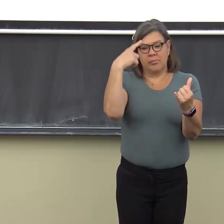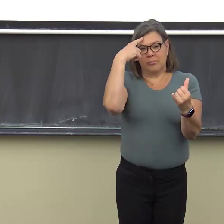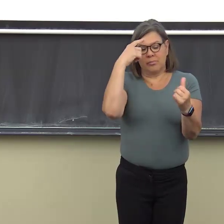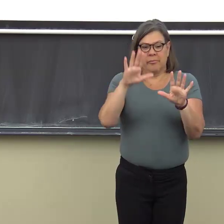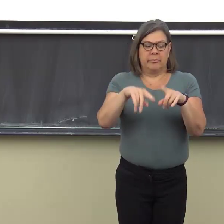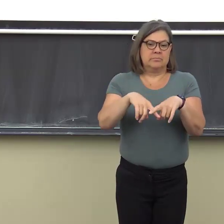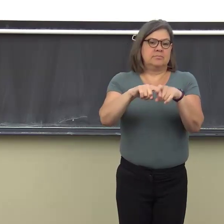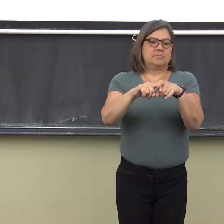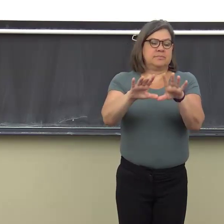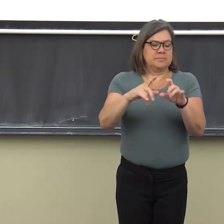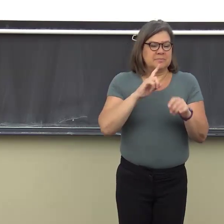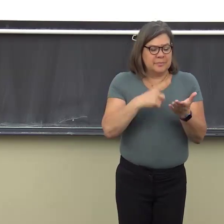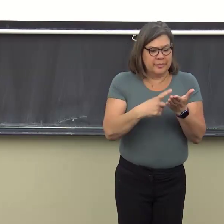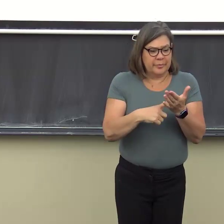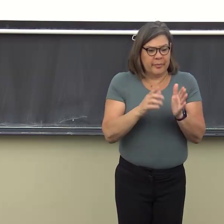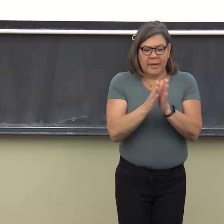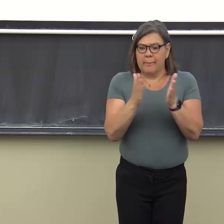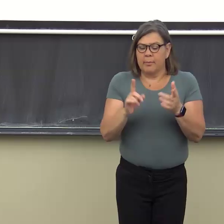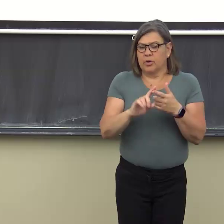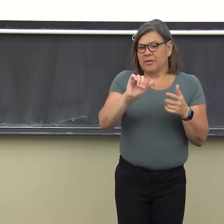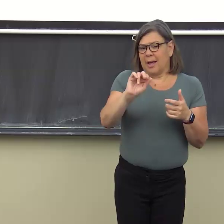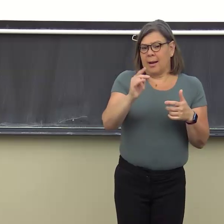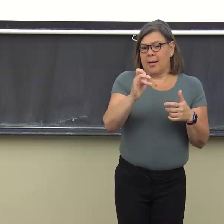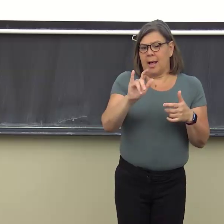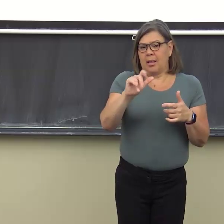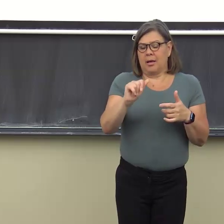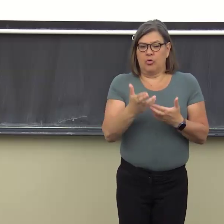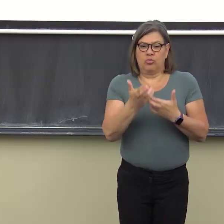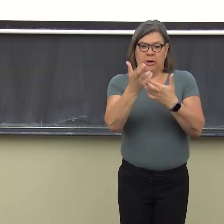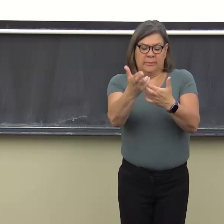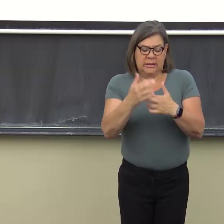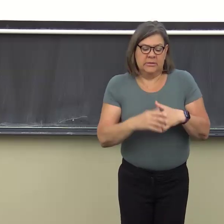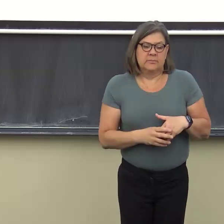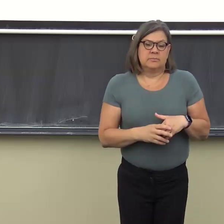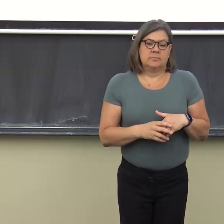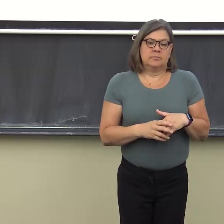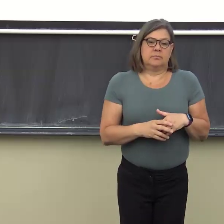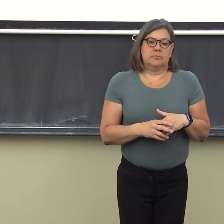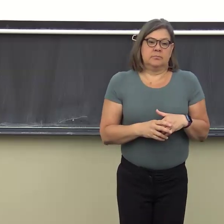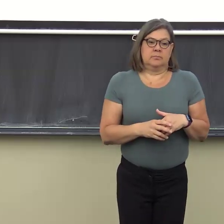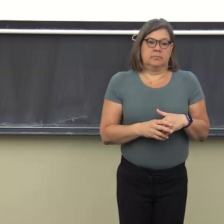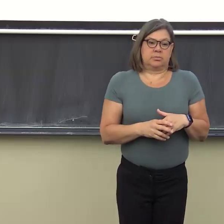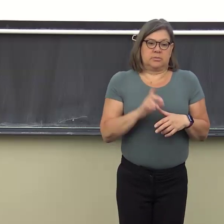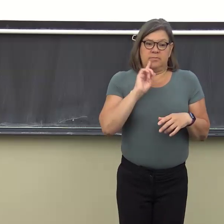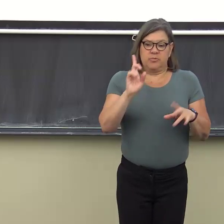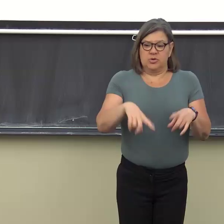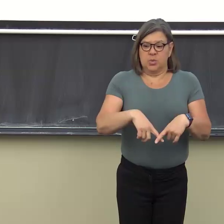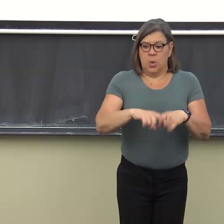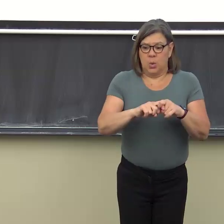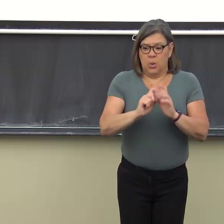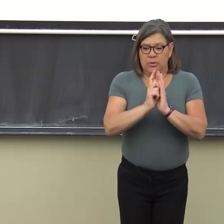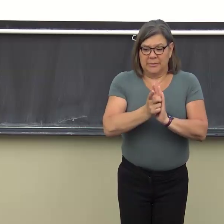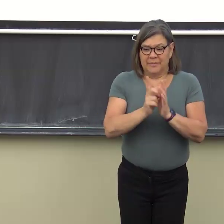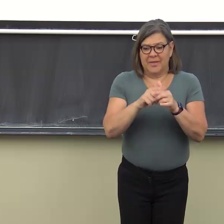also speaks to the book that Angelica recommended, of like actually just hold on a minute, because then you deepen